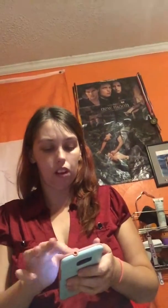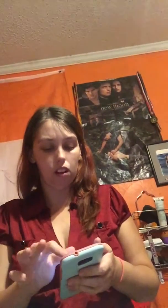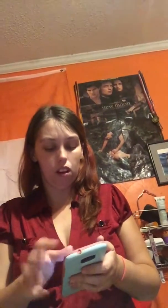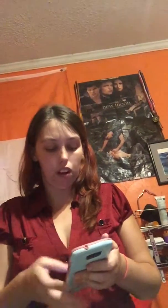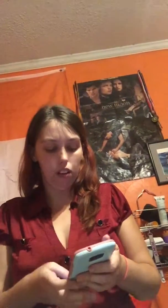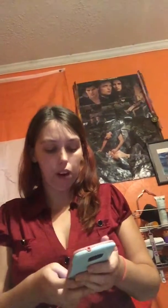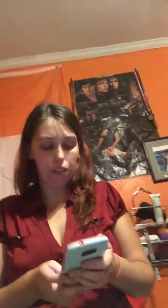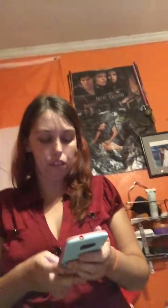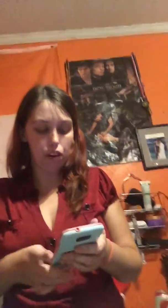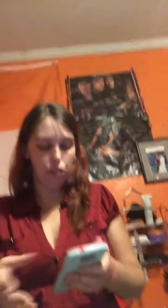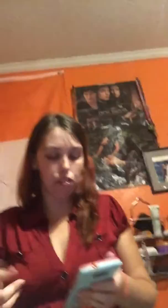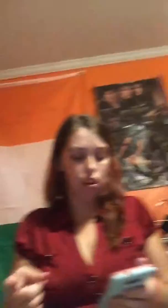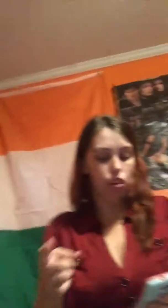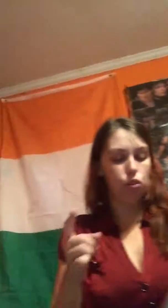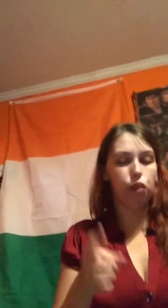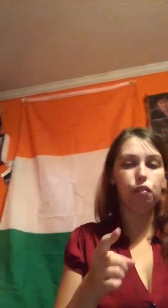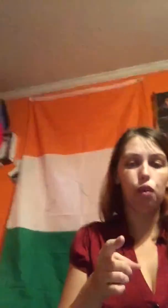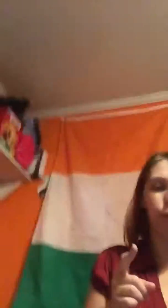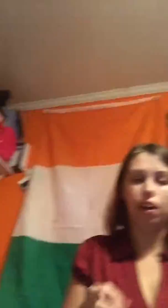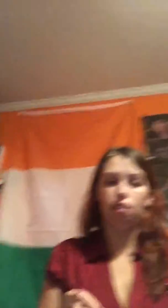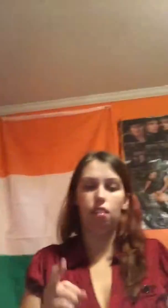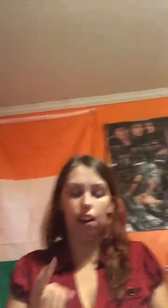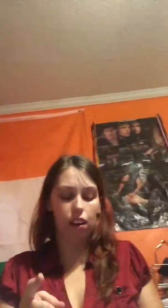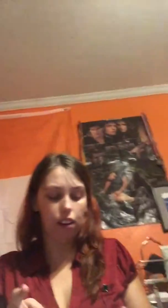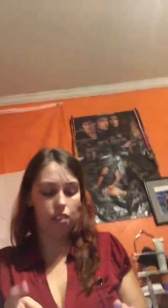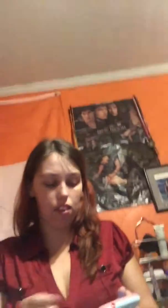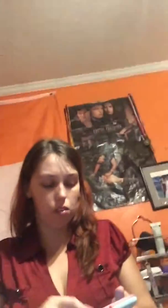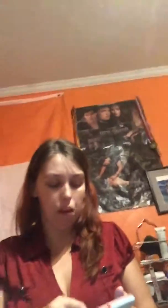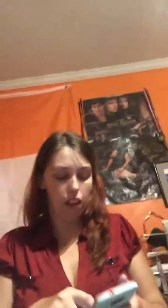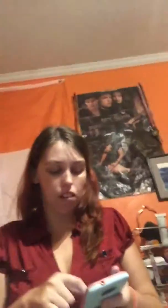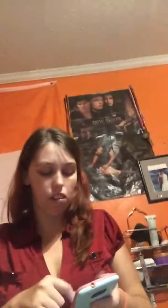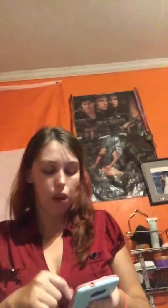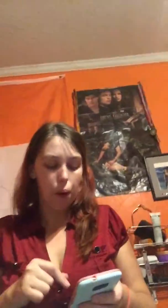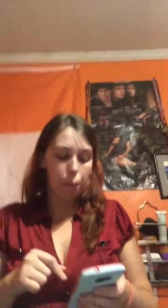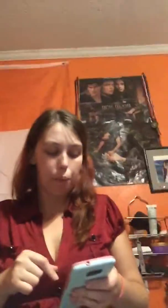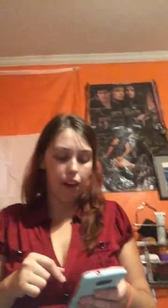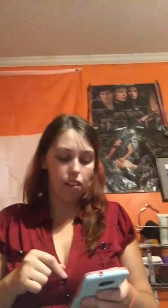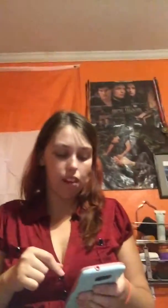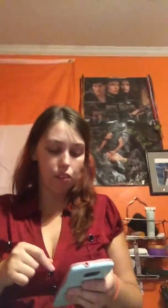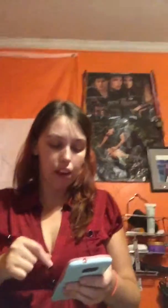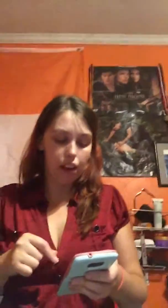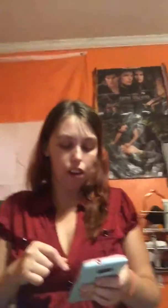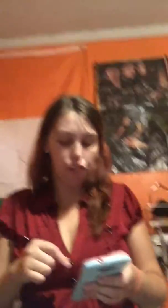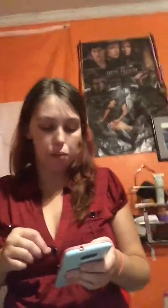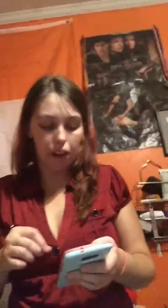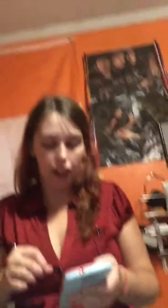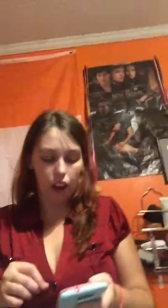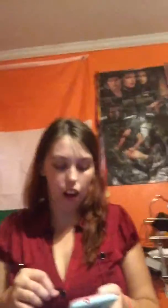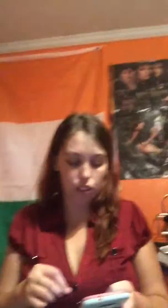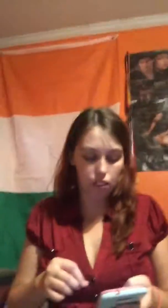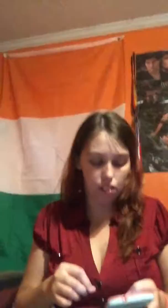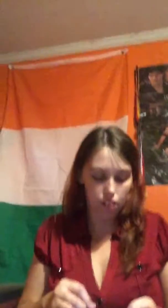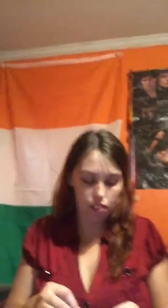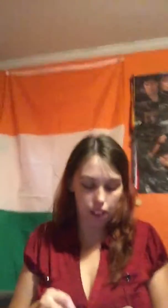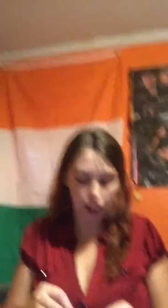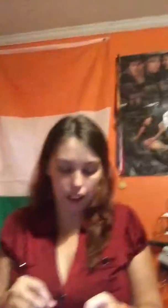Although I'm confused. 24 weeks is technically 6 months. But it says right here, for my 169,